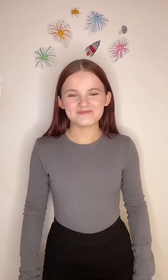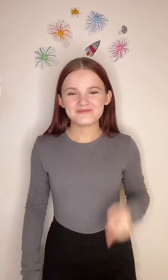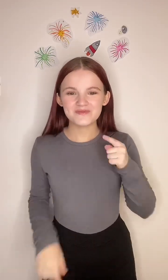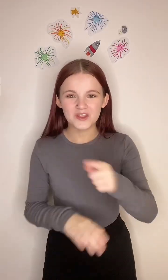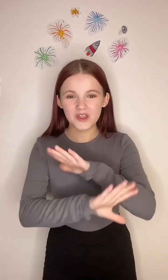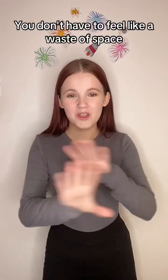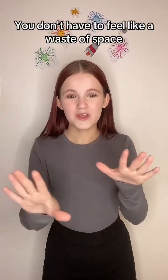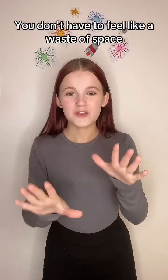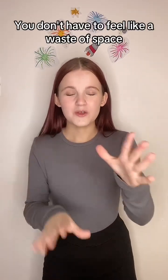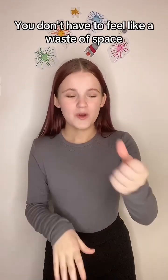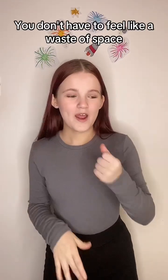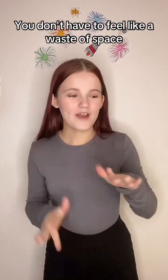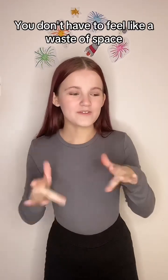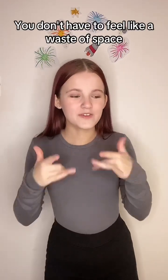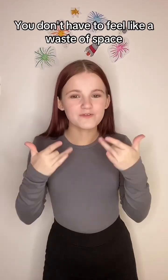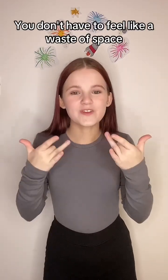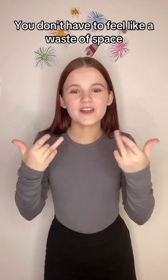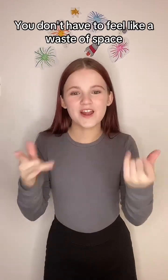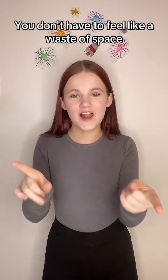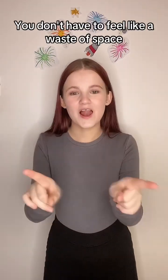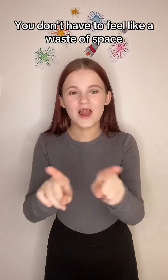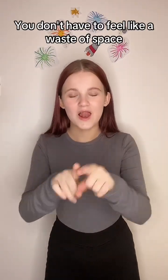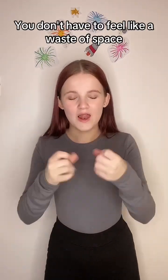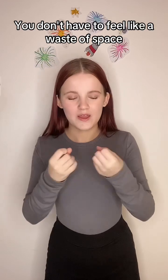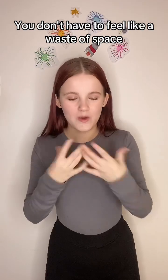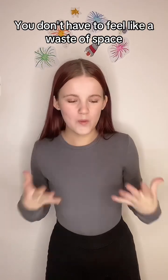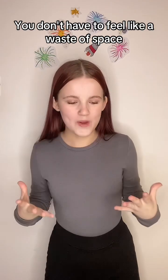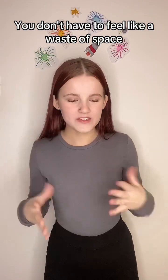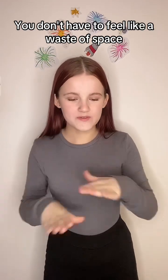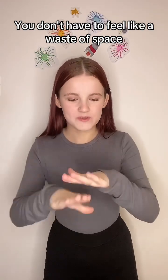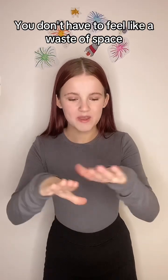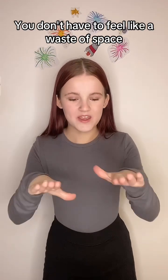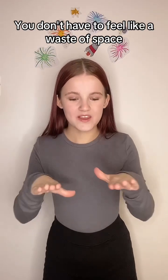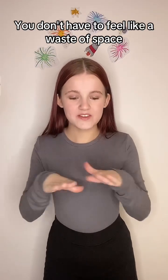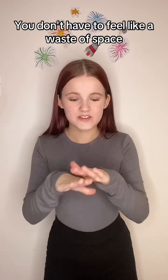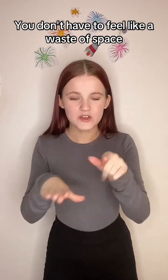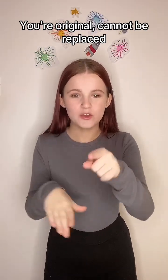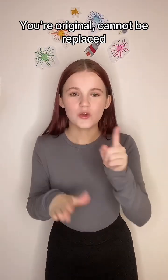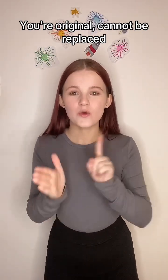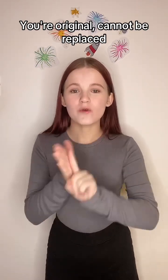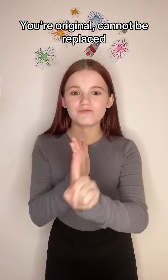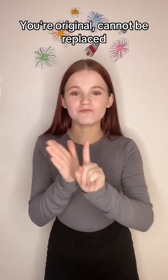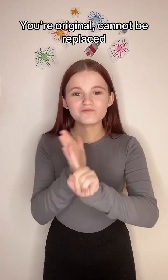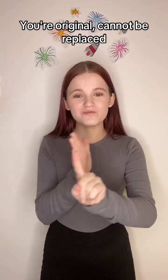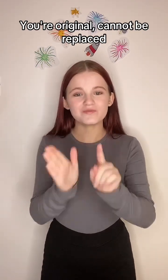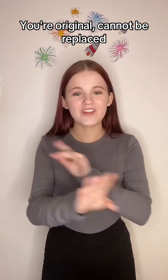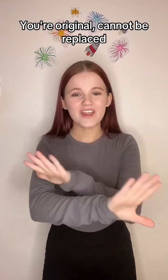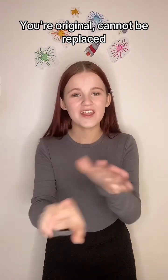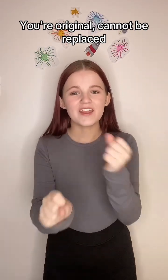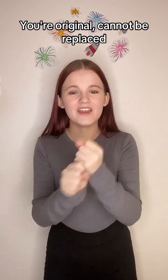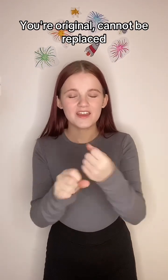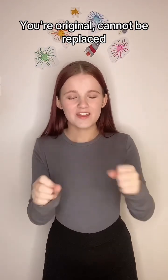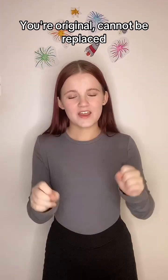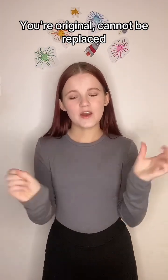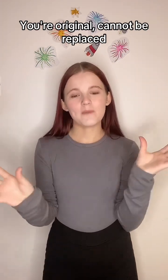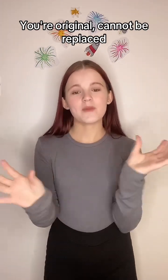You don't have to feel like a wasted space. Your original cannot be